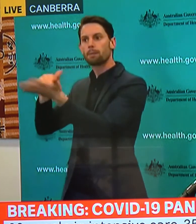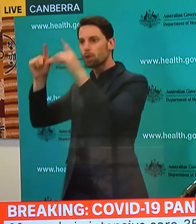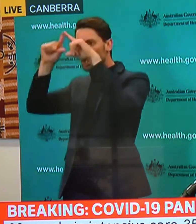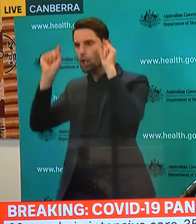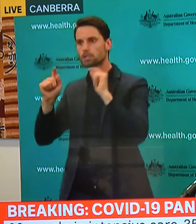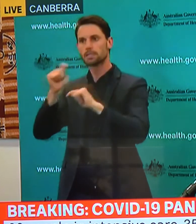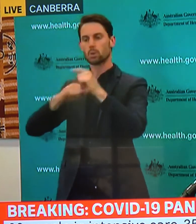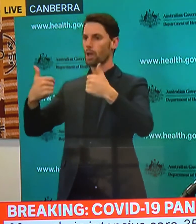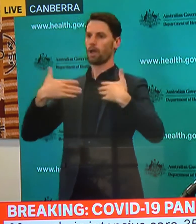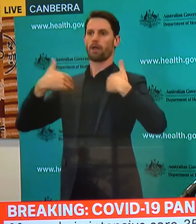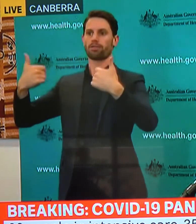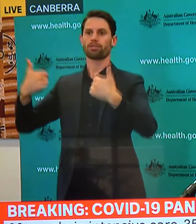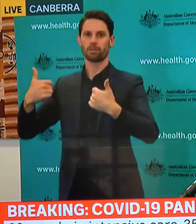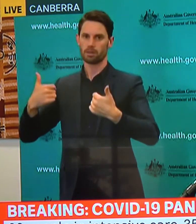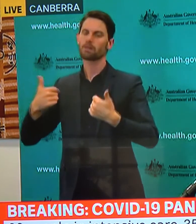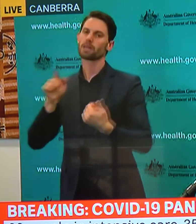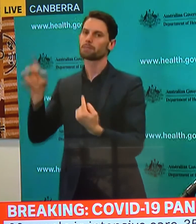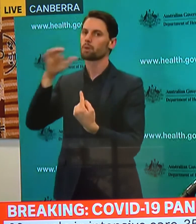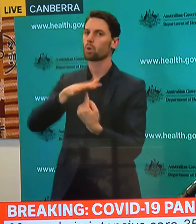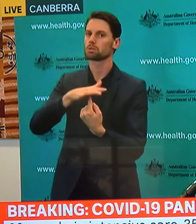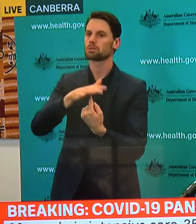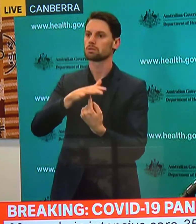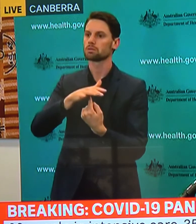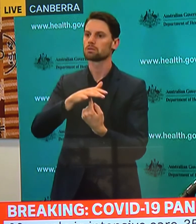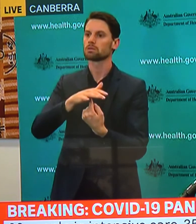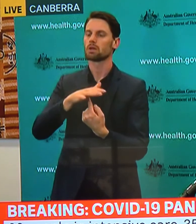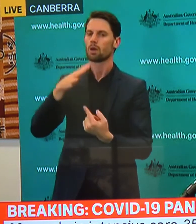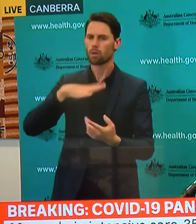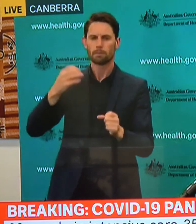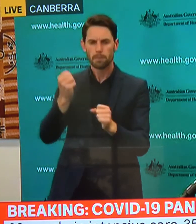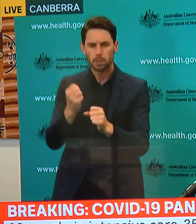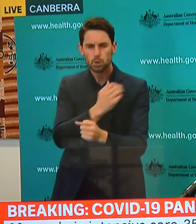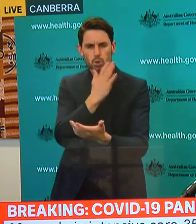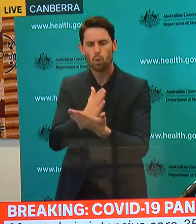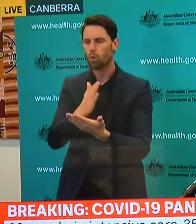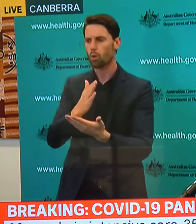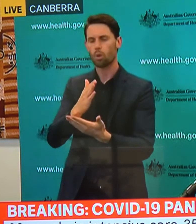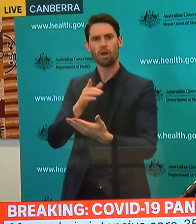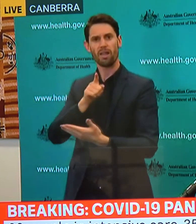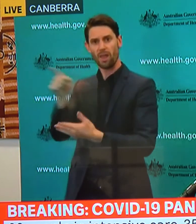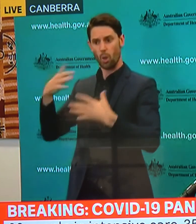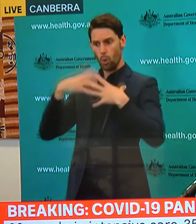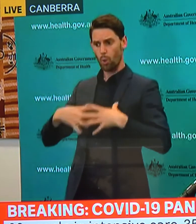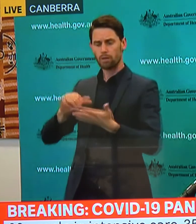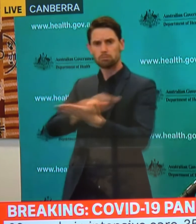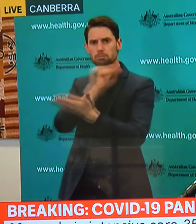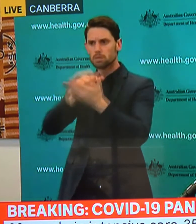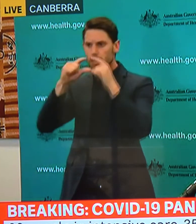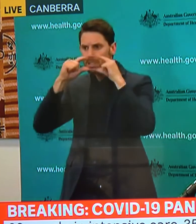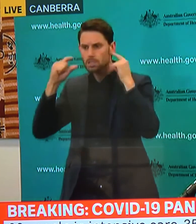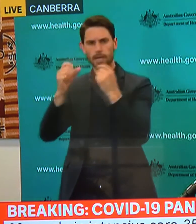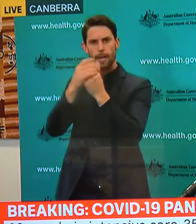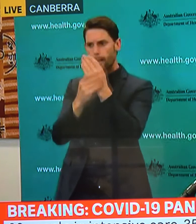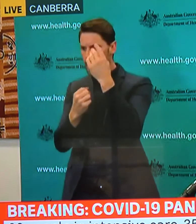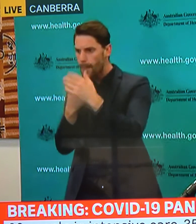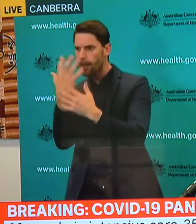healthcare giving. But even so, making sure that personal protective equipment is correctly